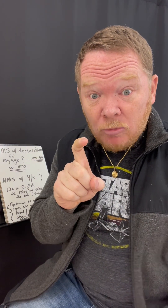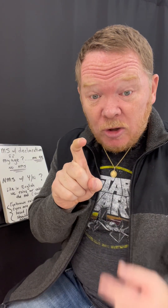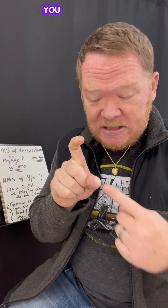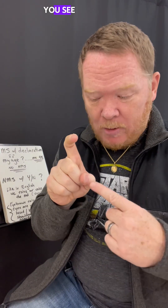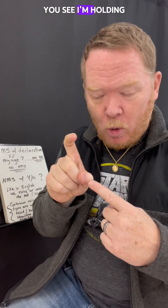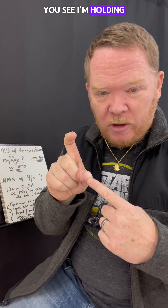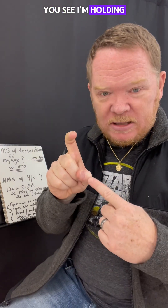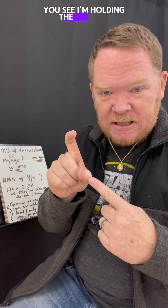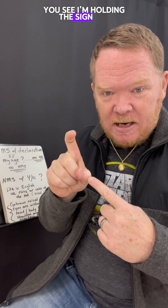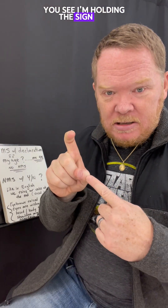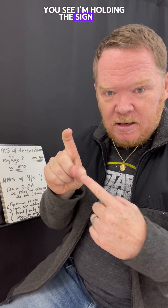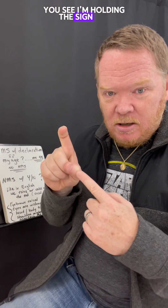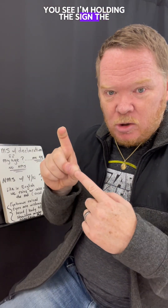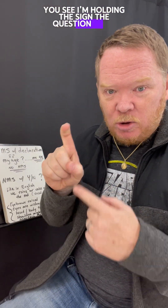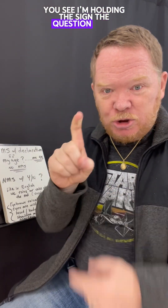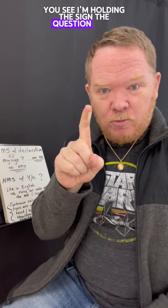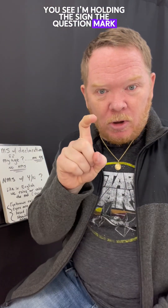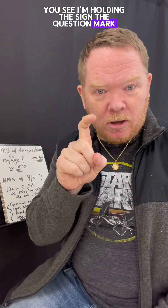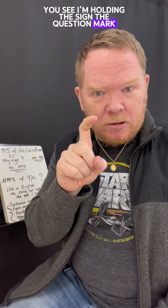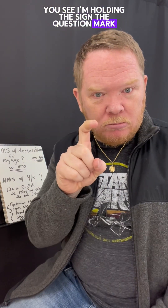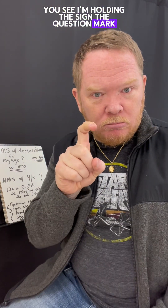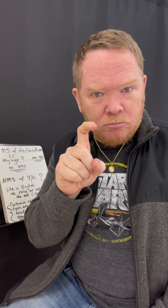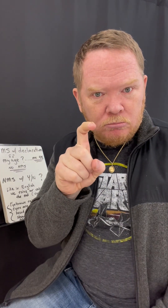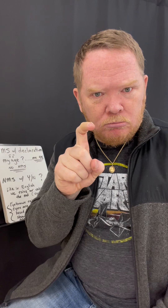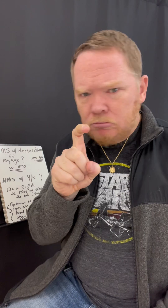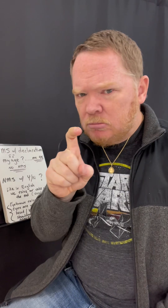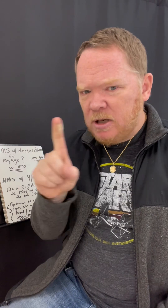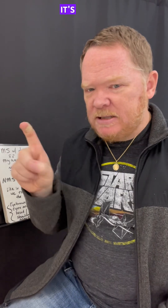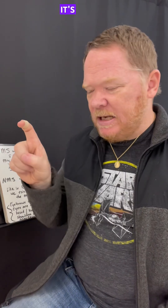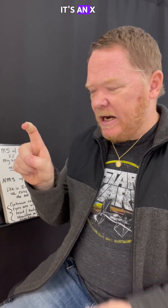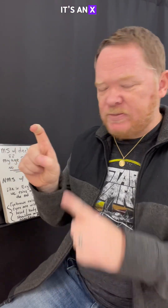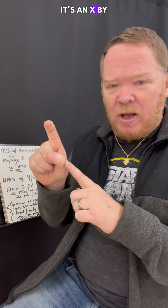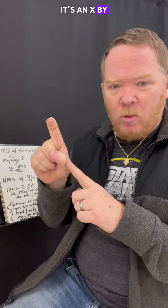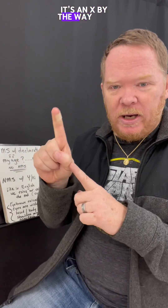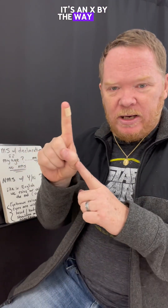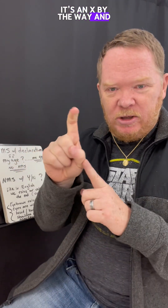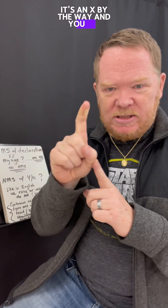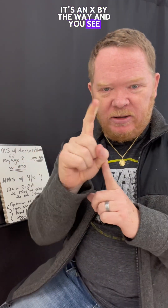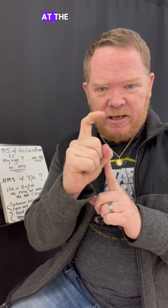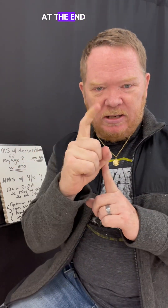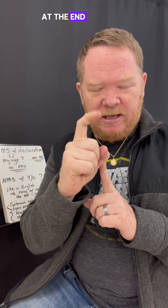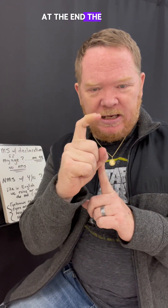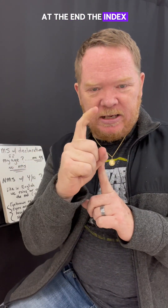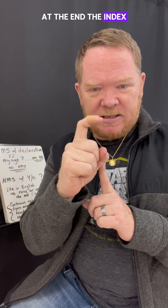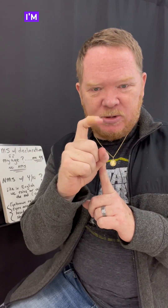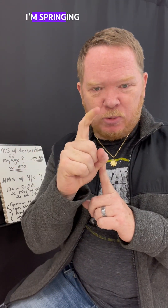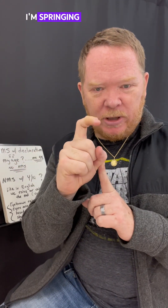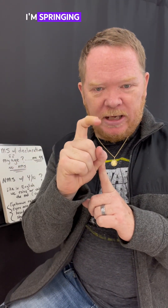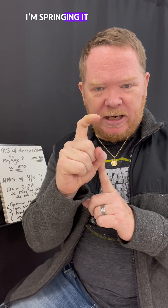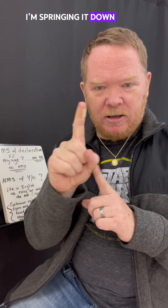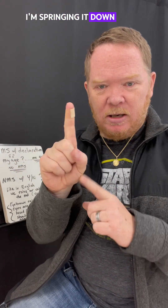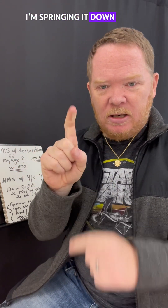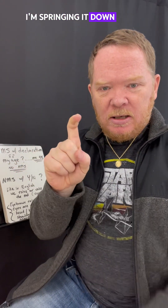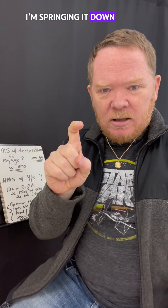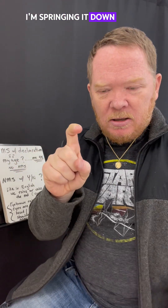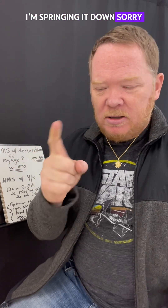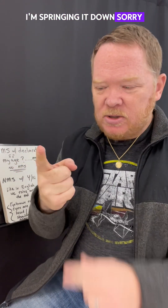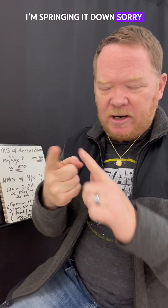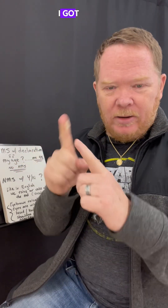see I'm holding the sign, the question mark. It's an X, by the way. And you see at the index, I'm just bringing it down. Sorry, I got a